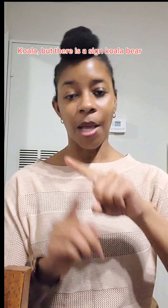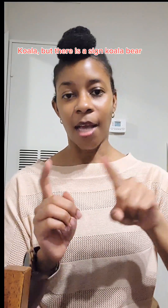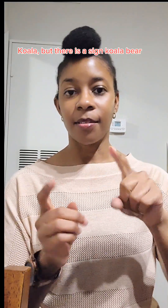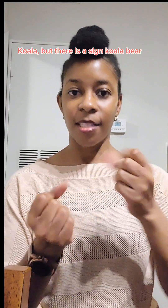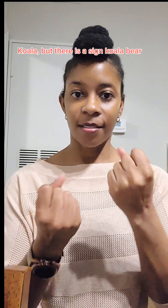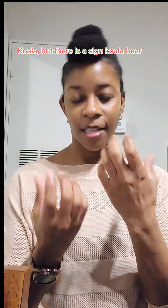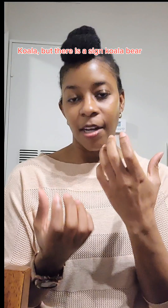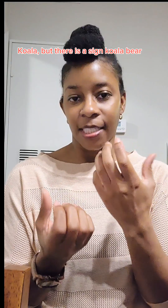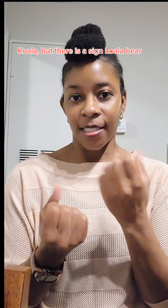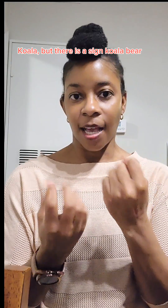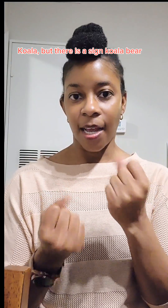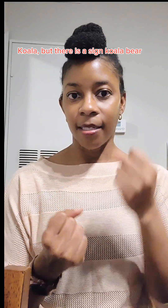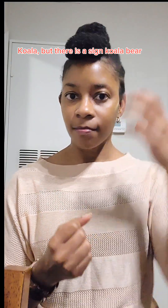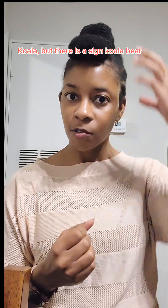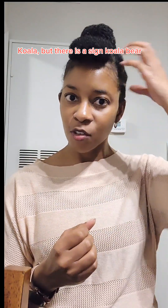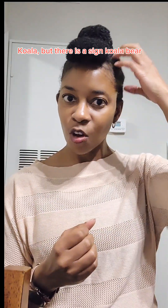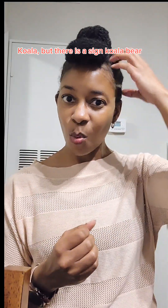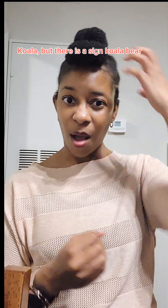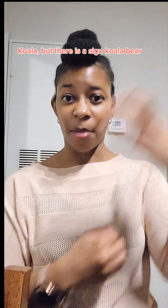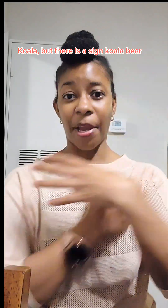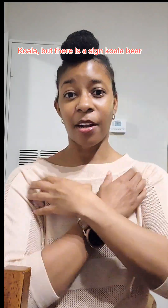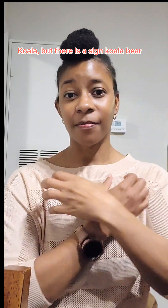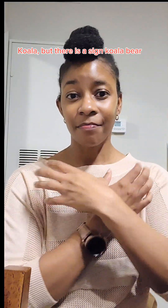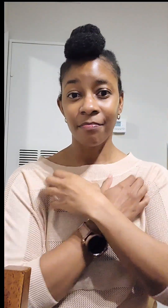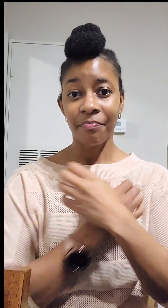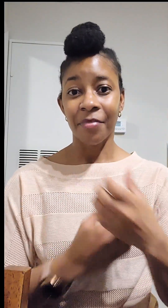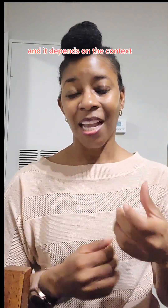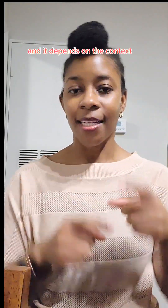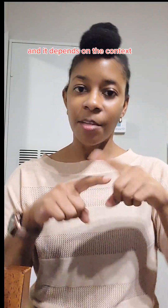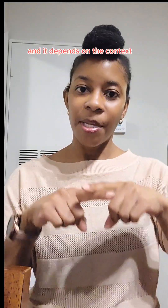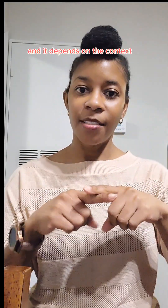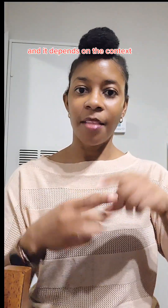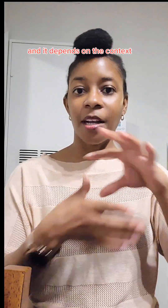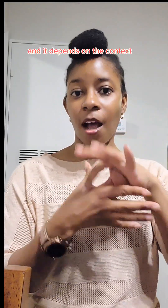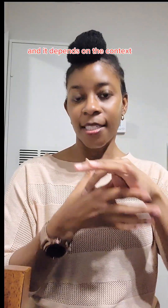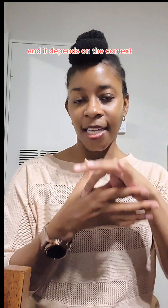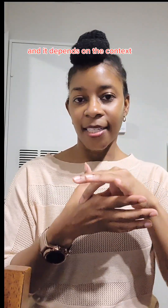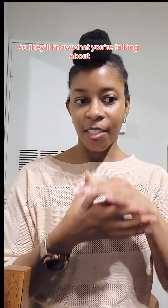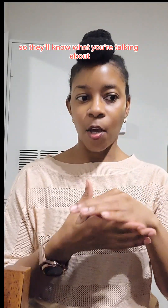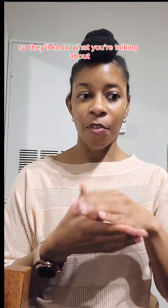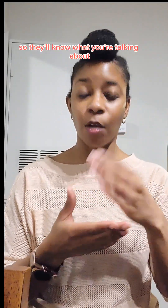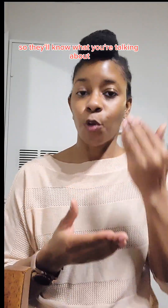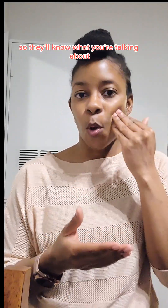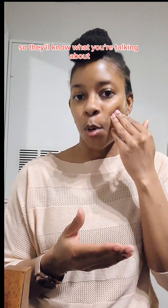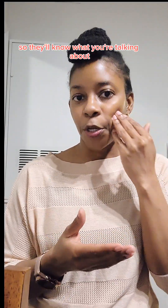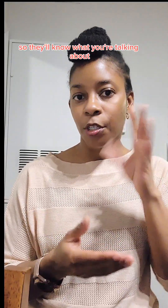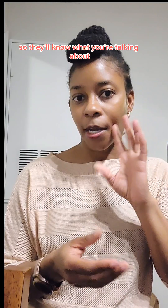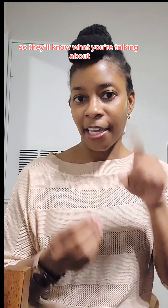but there is a sign, koala bear. And it depends on the context, so they'll know what you're talking